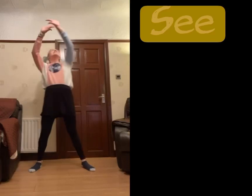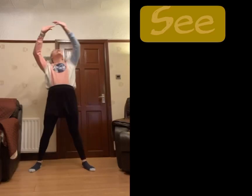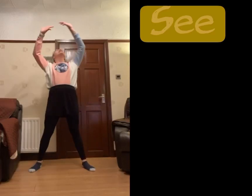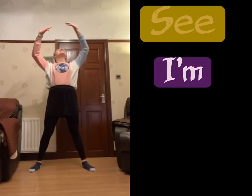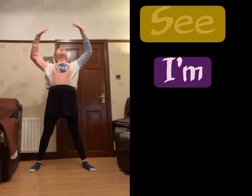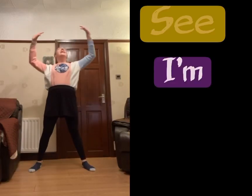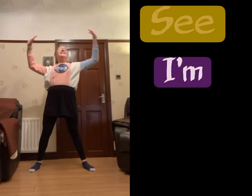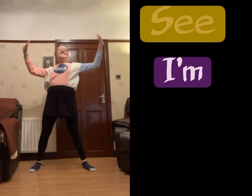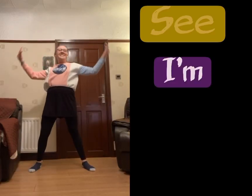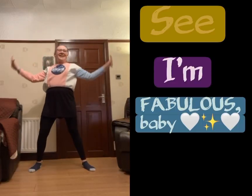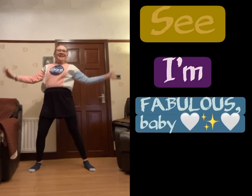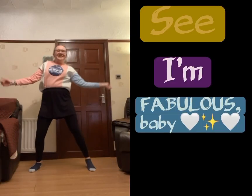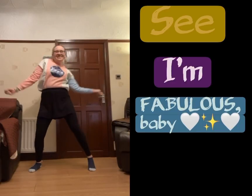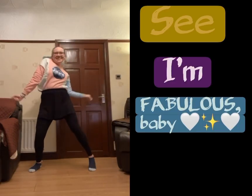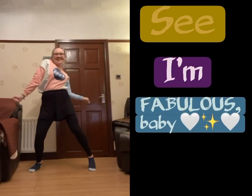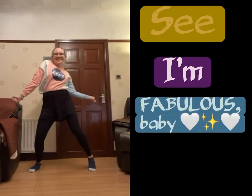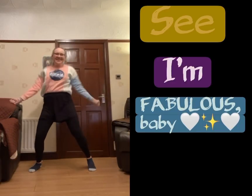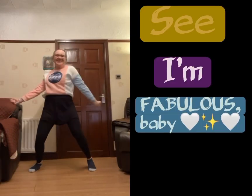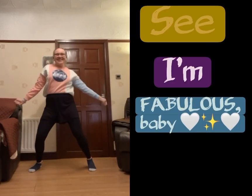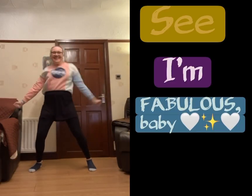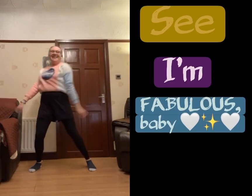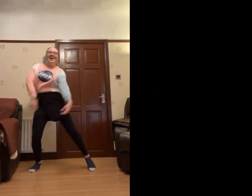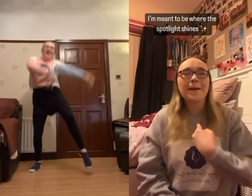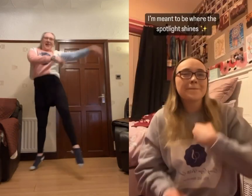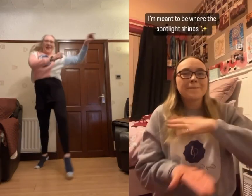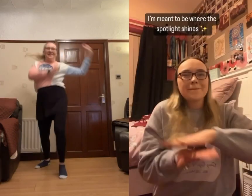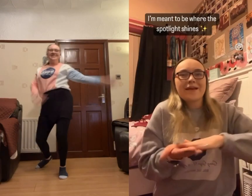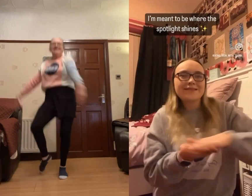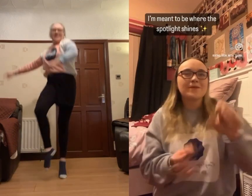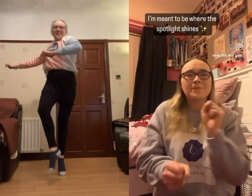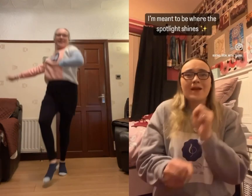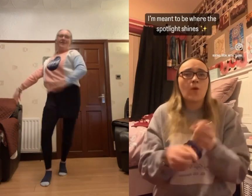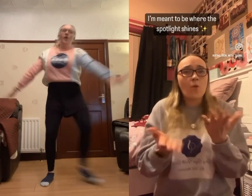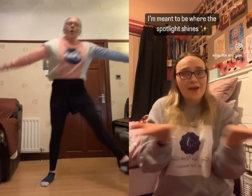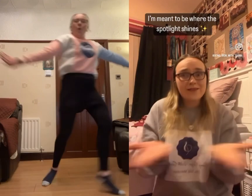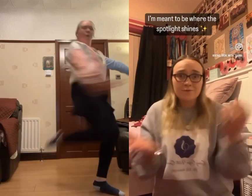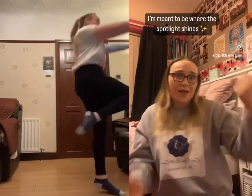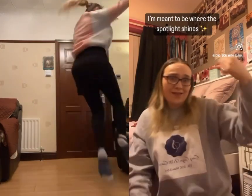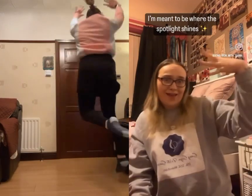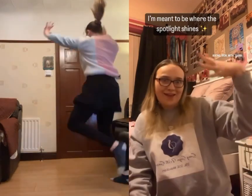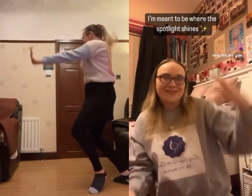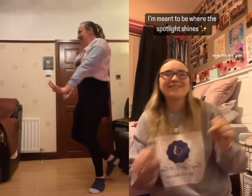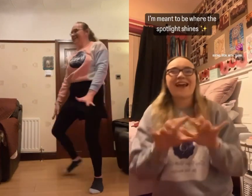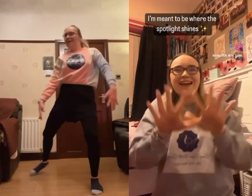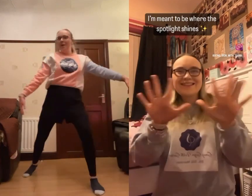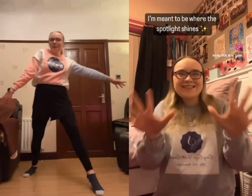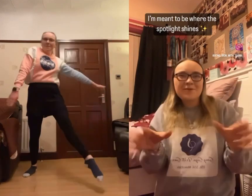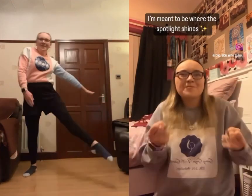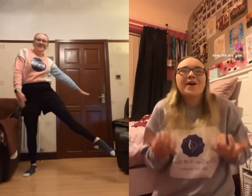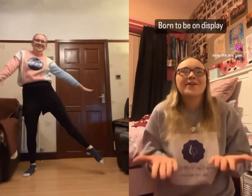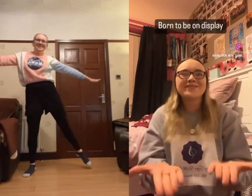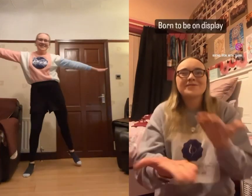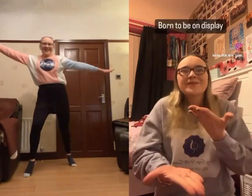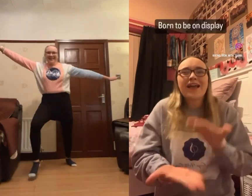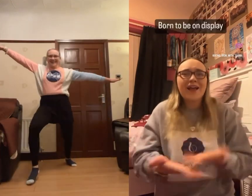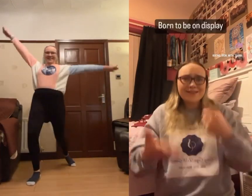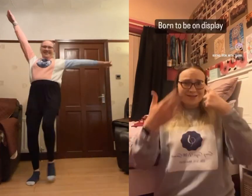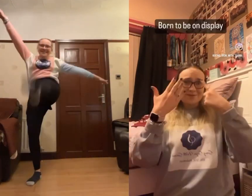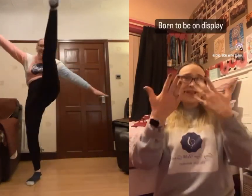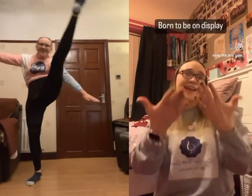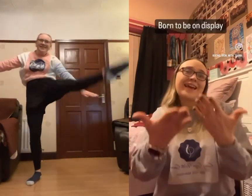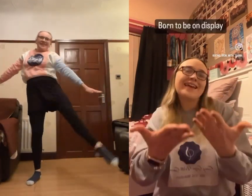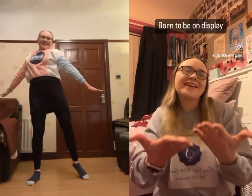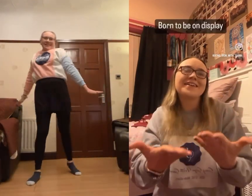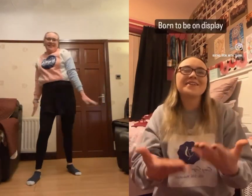See, I'm fabulous, baby I'm meant to be where the spotlight shines Born to be on